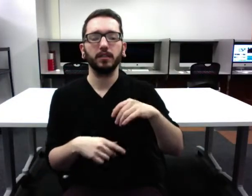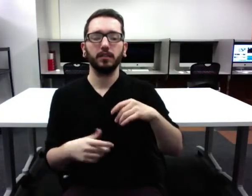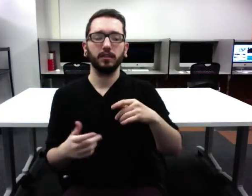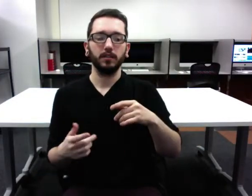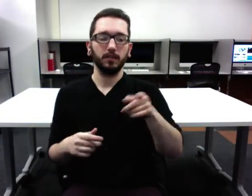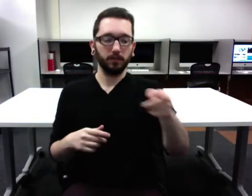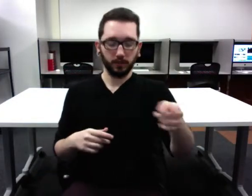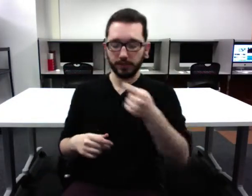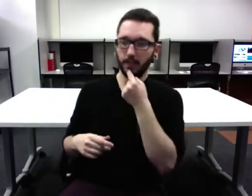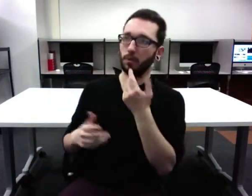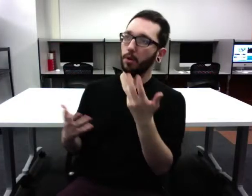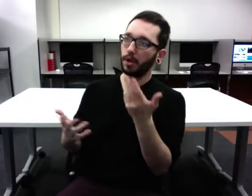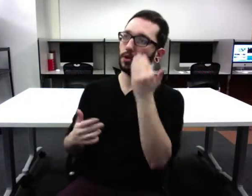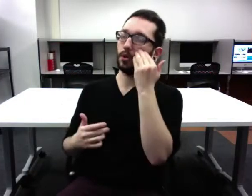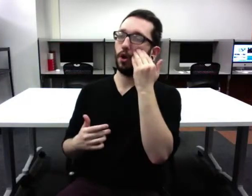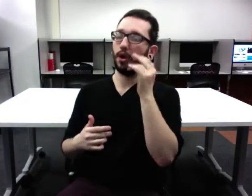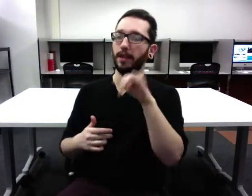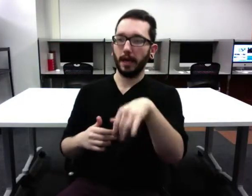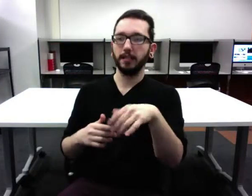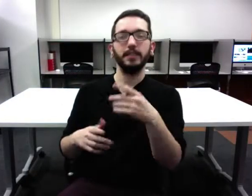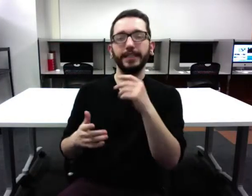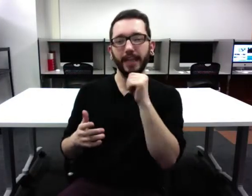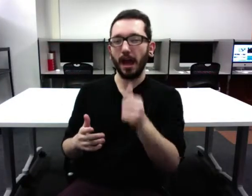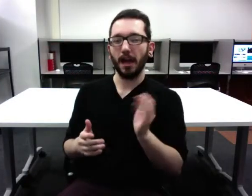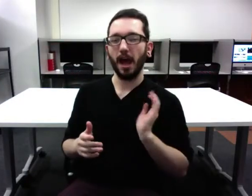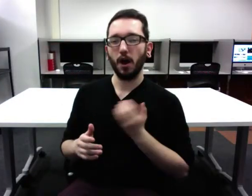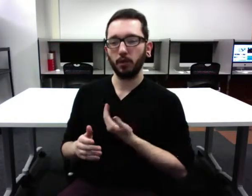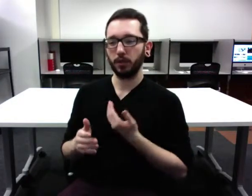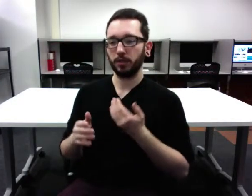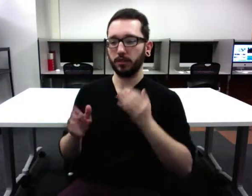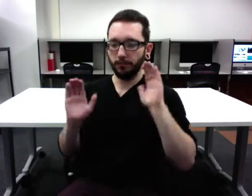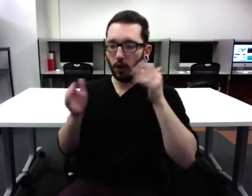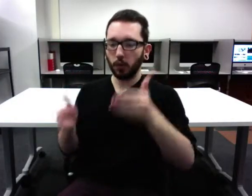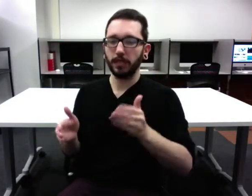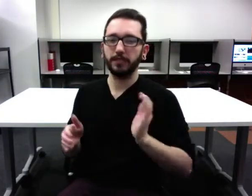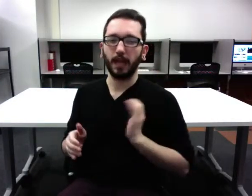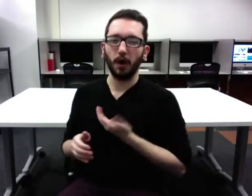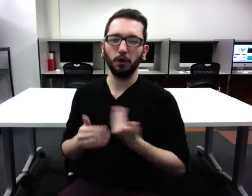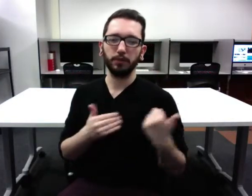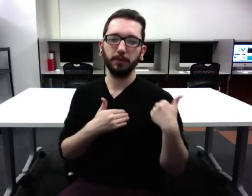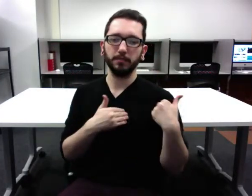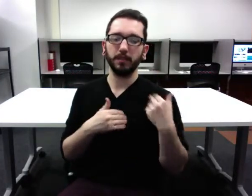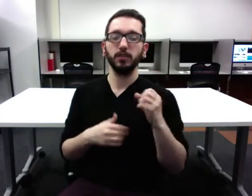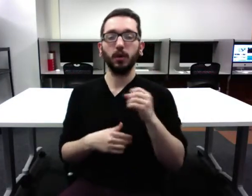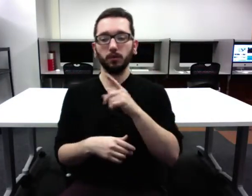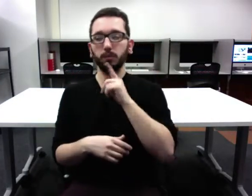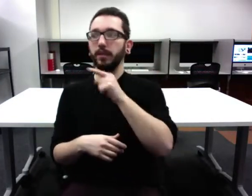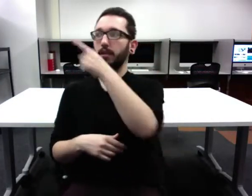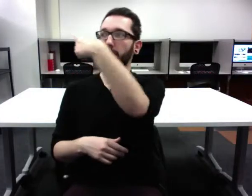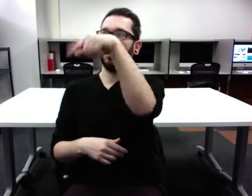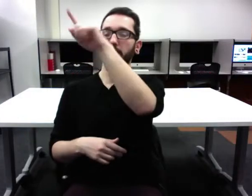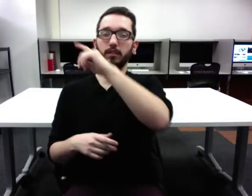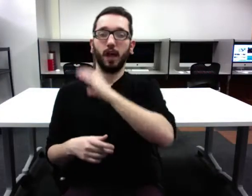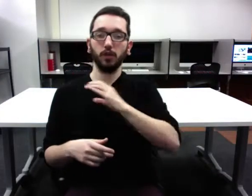there and say, well, that's really outside of what we tend to study. And so it was under congressional mandate that they said, we want you